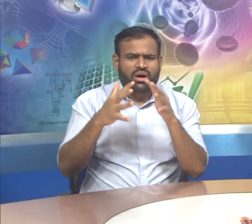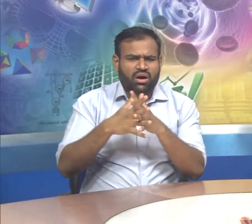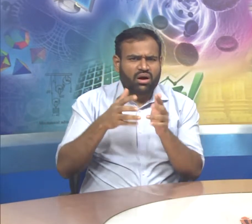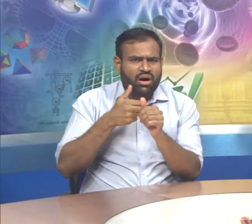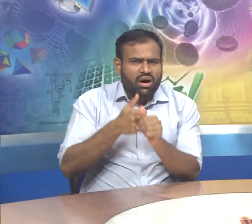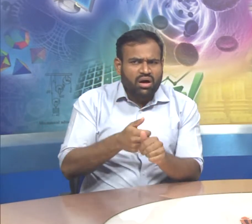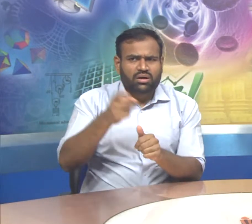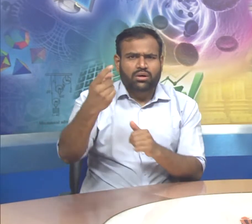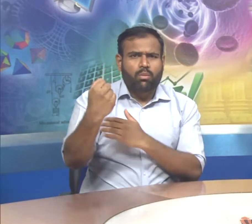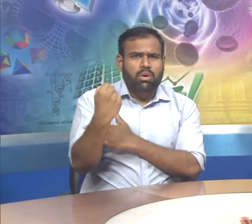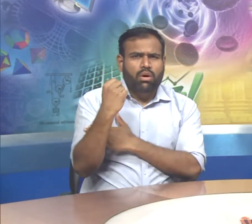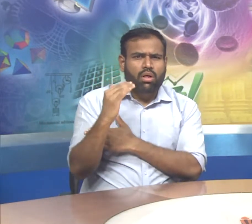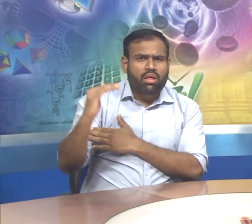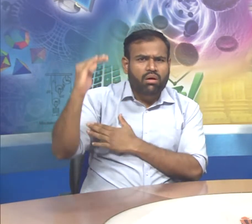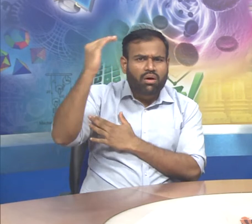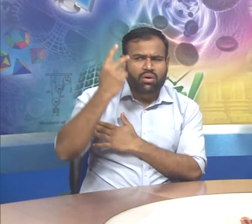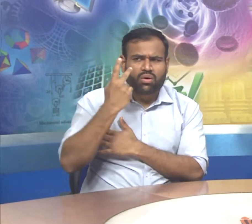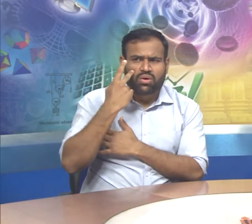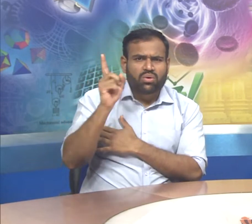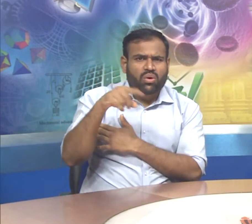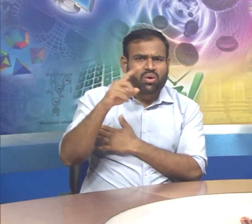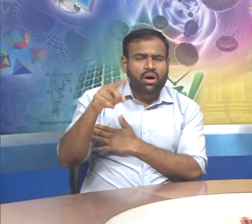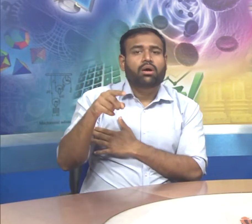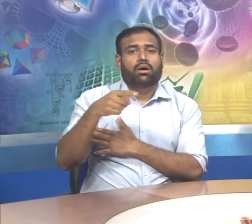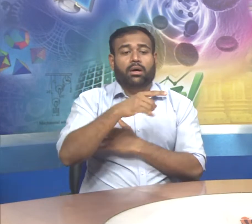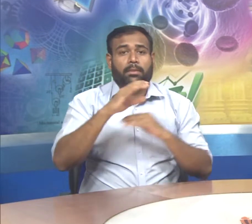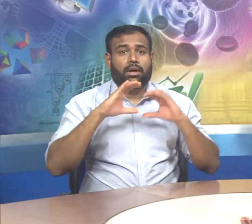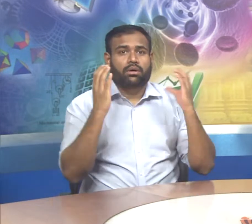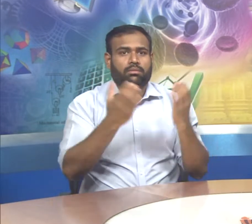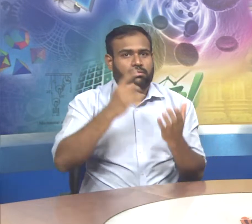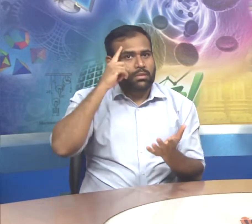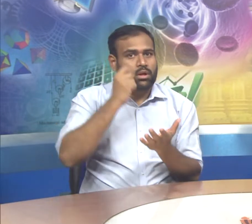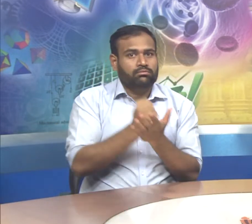a majority of total membership of the House